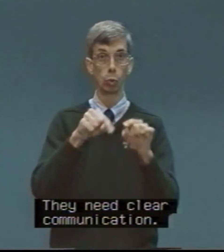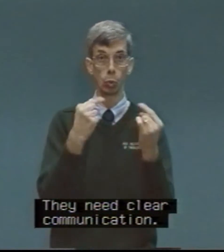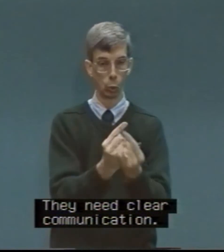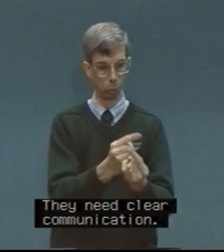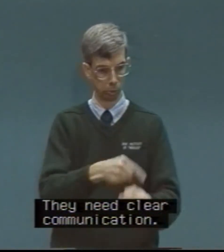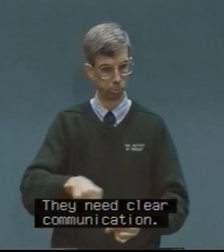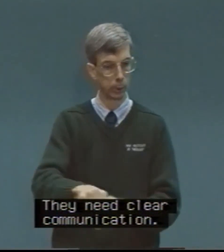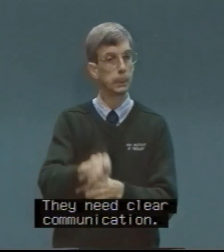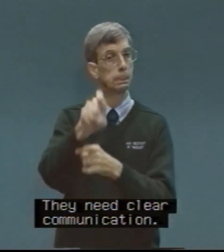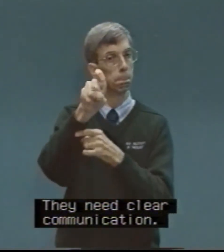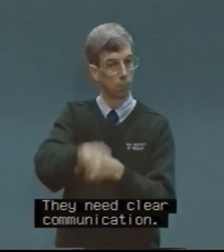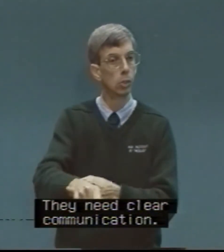communication.